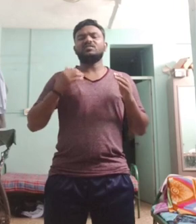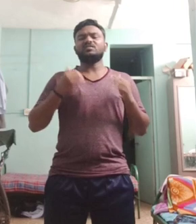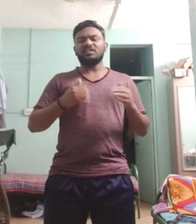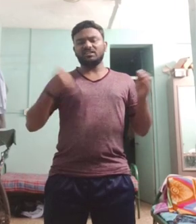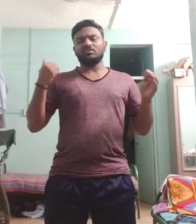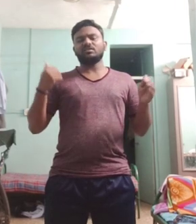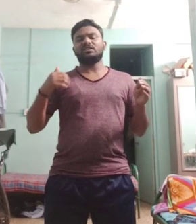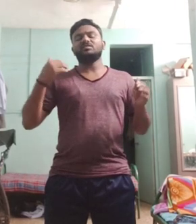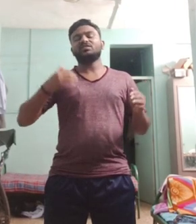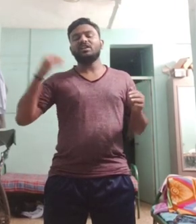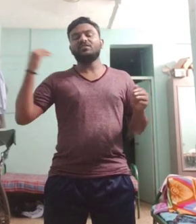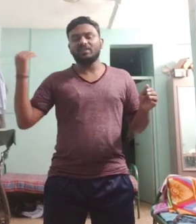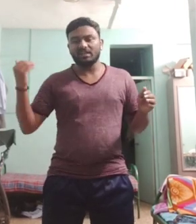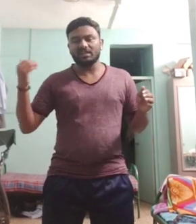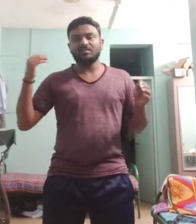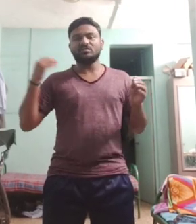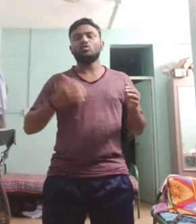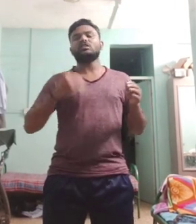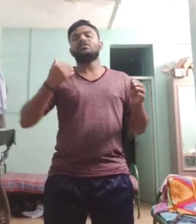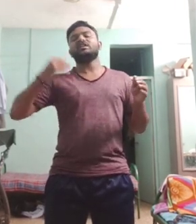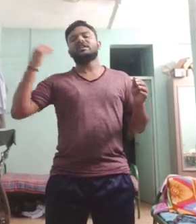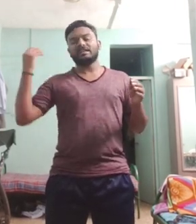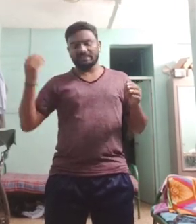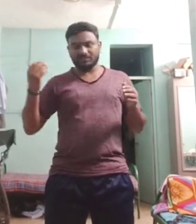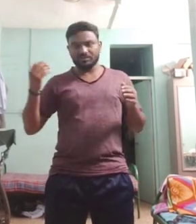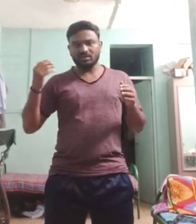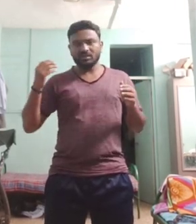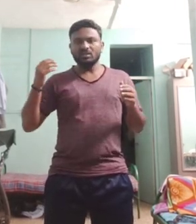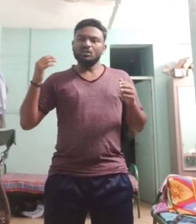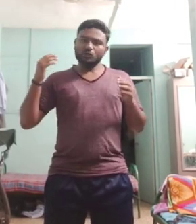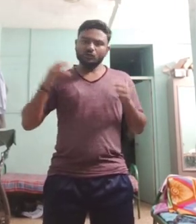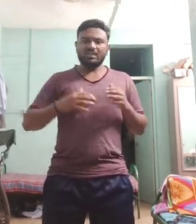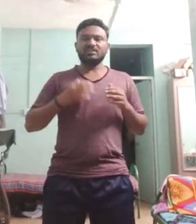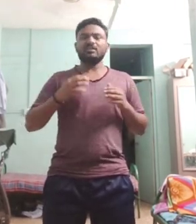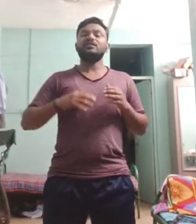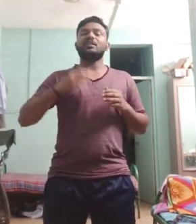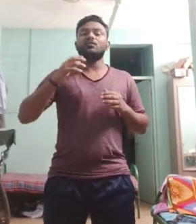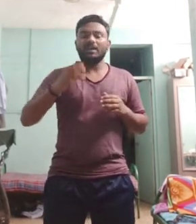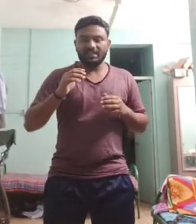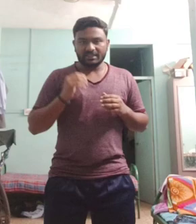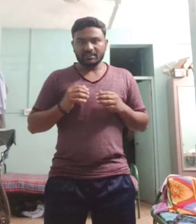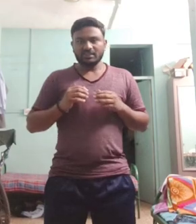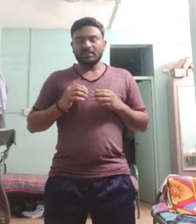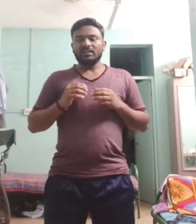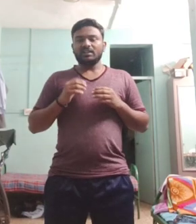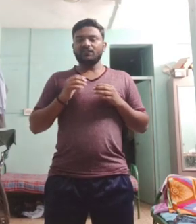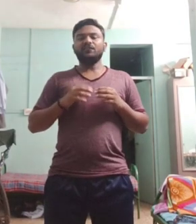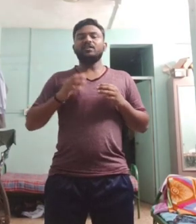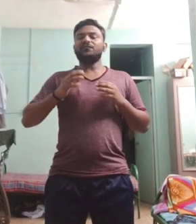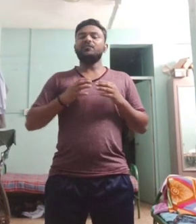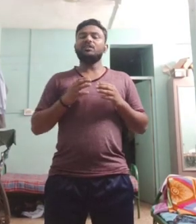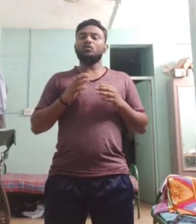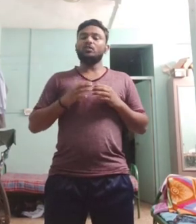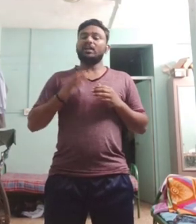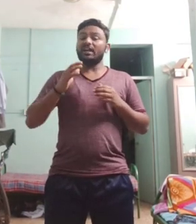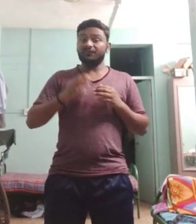1,000 times, 10,000 times, 500 times, more than 500 times. So that is why we require that. If we don't have